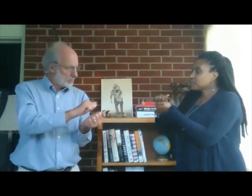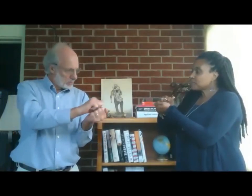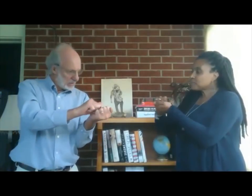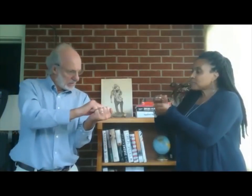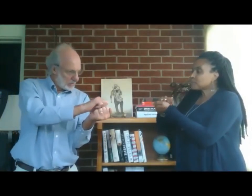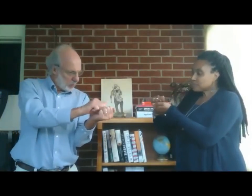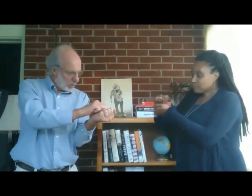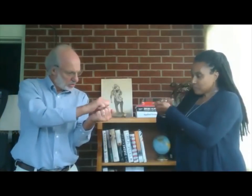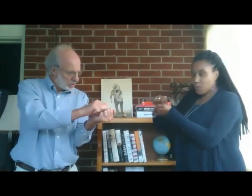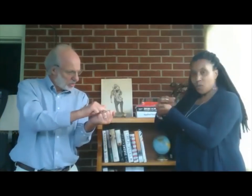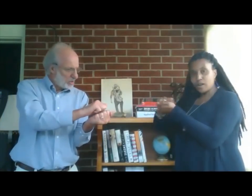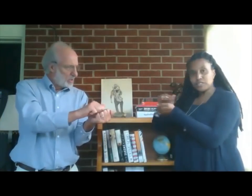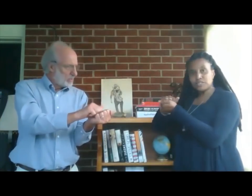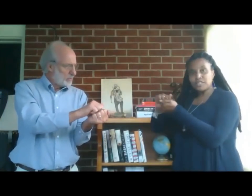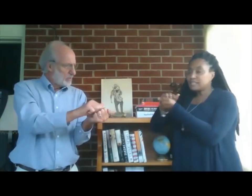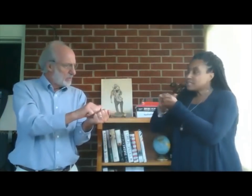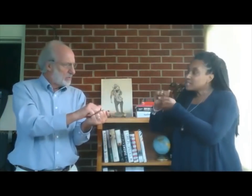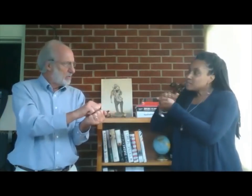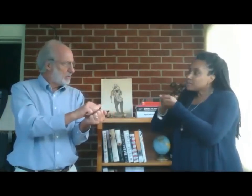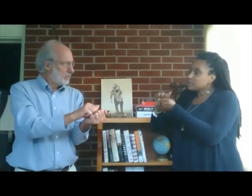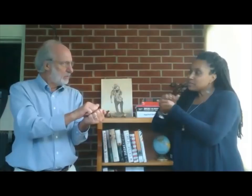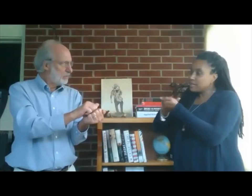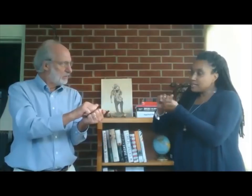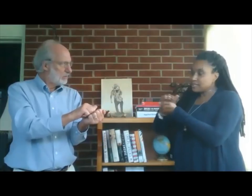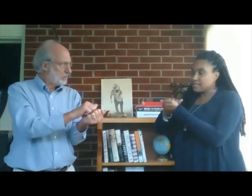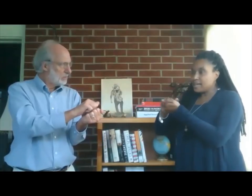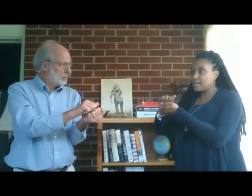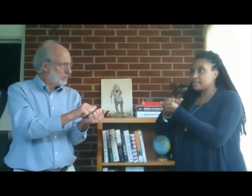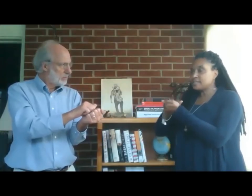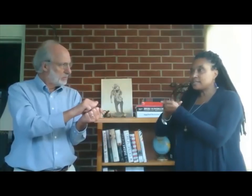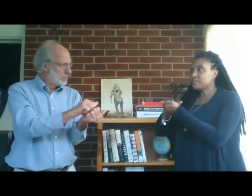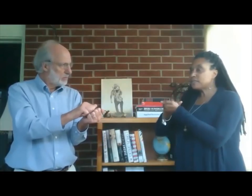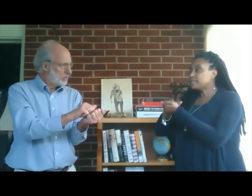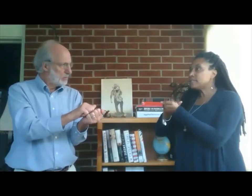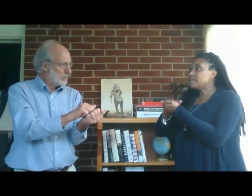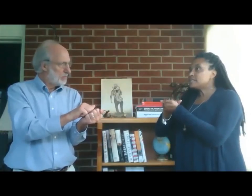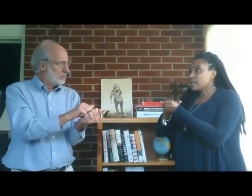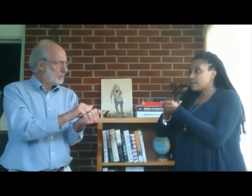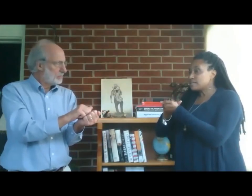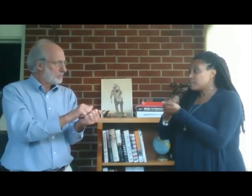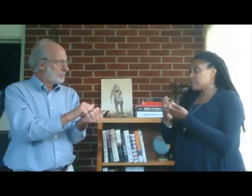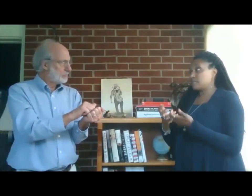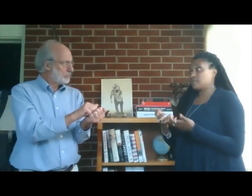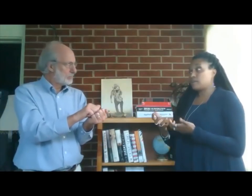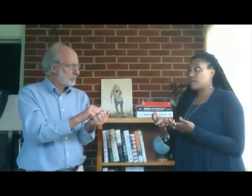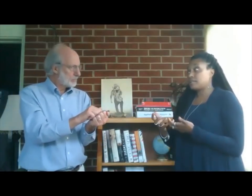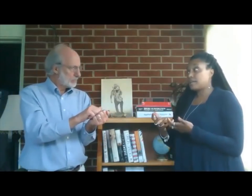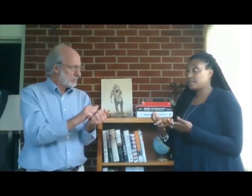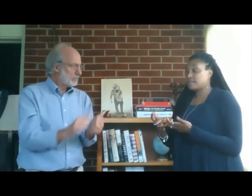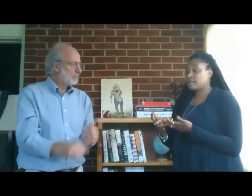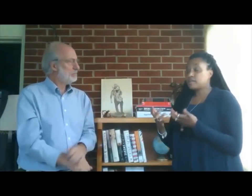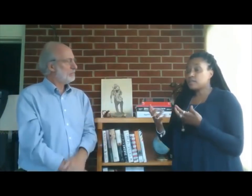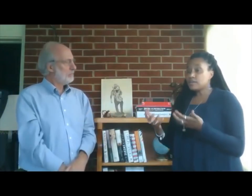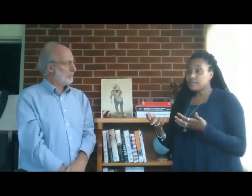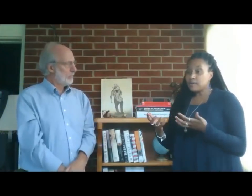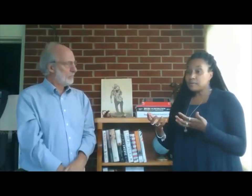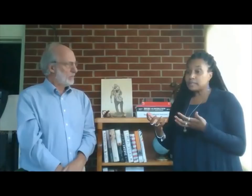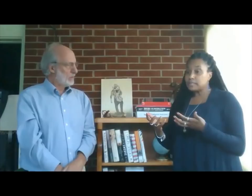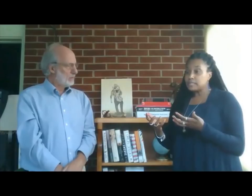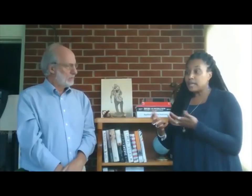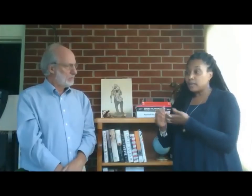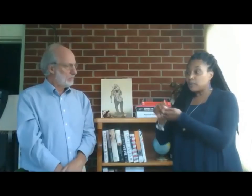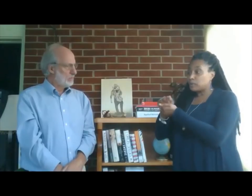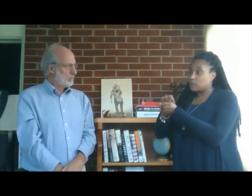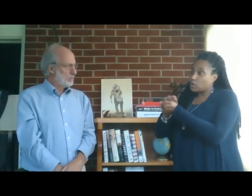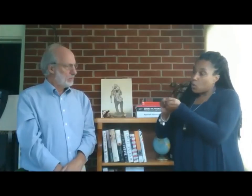this. Wash. Wash. This is one of those signs that has different signs depending on the context. So if I were going